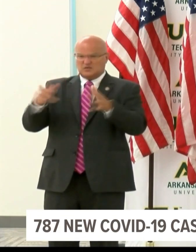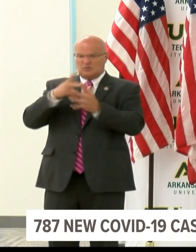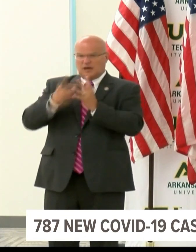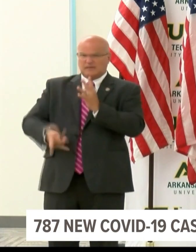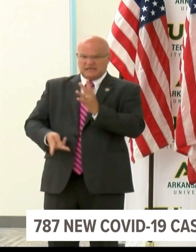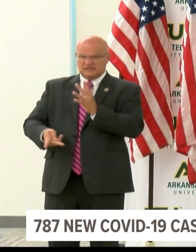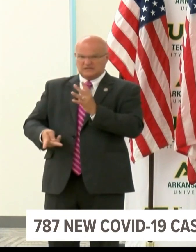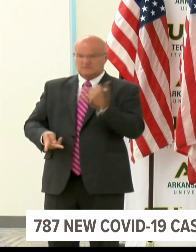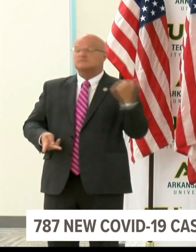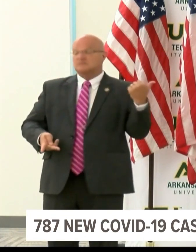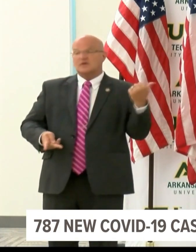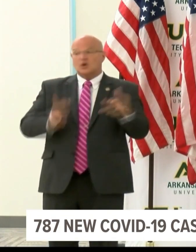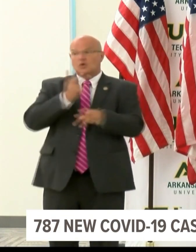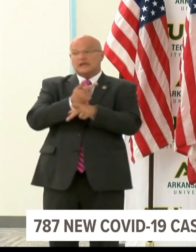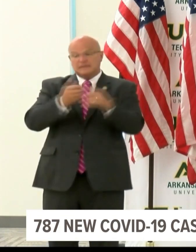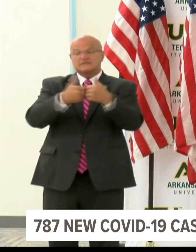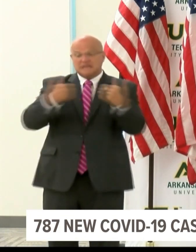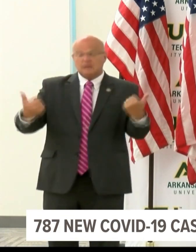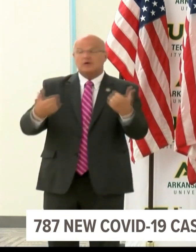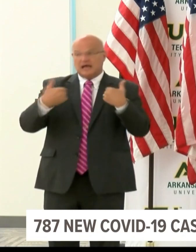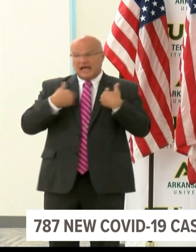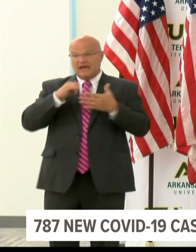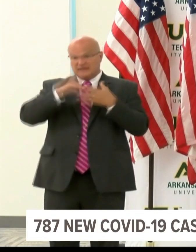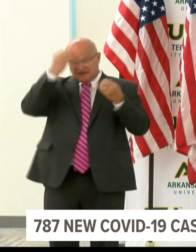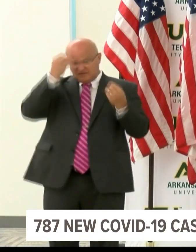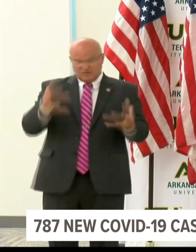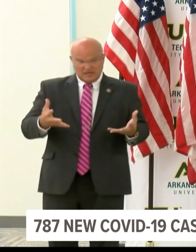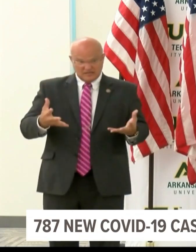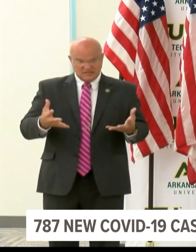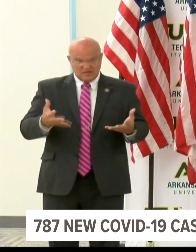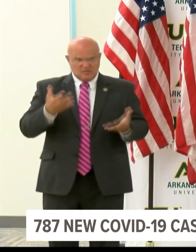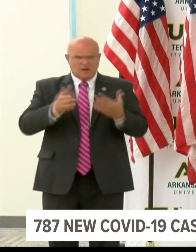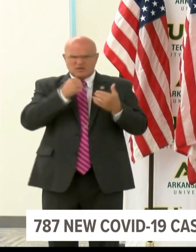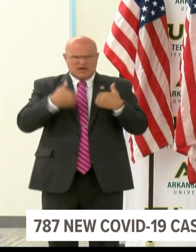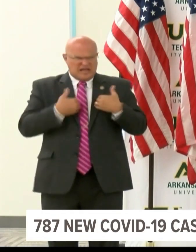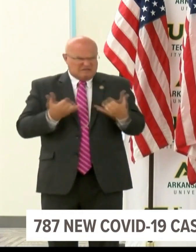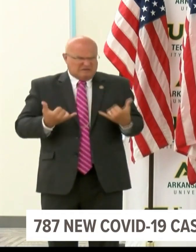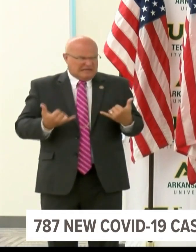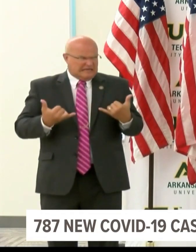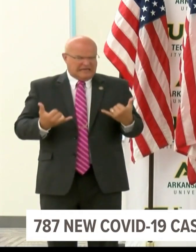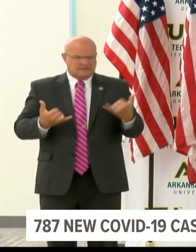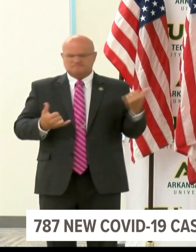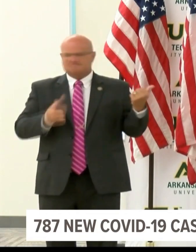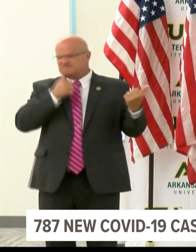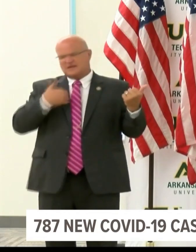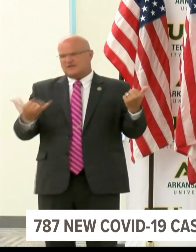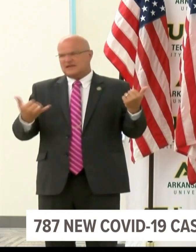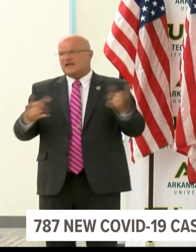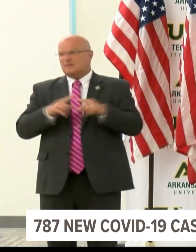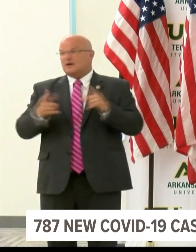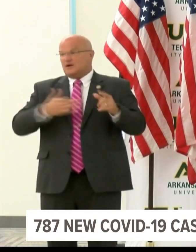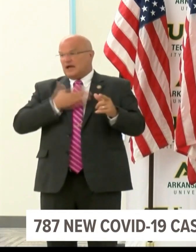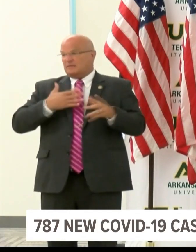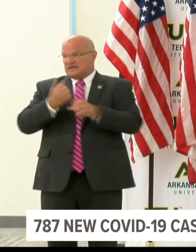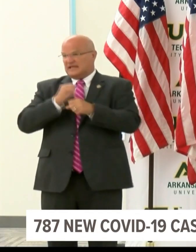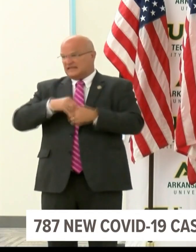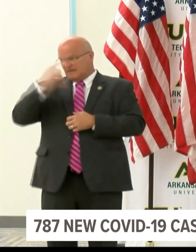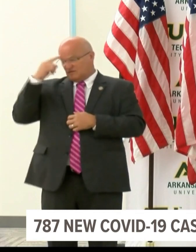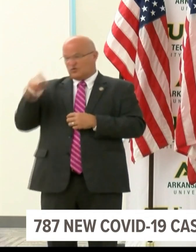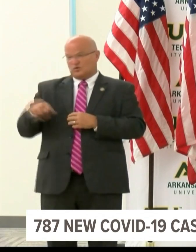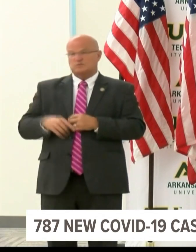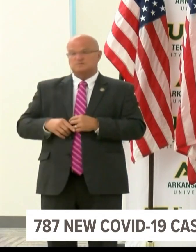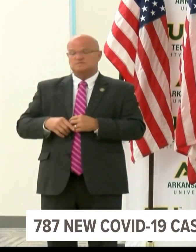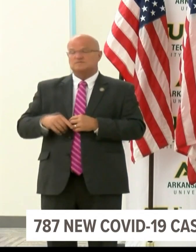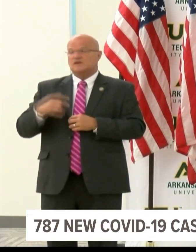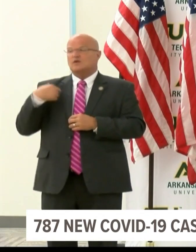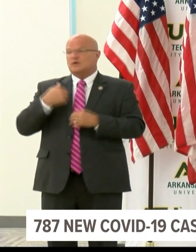population? No, we keep those separately, and we do have that information. We probably don't have it handy, but we'll be glad to get that to you,